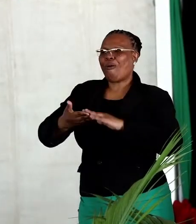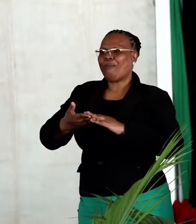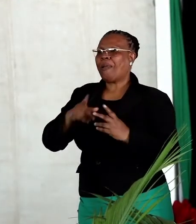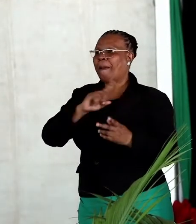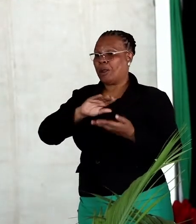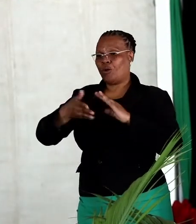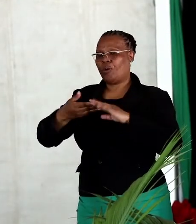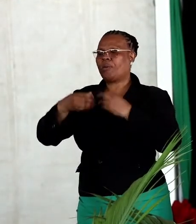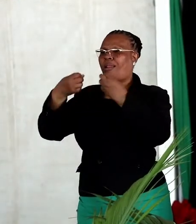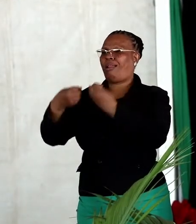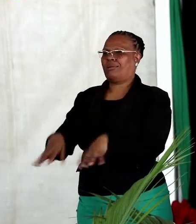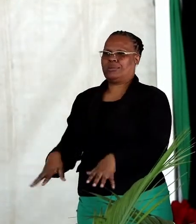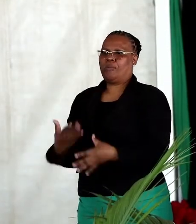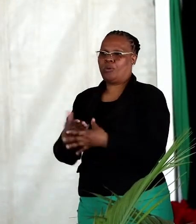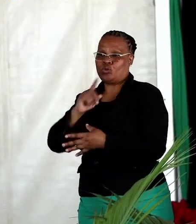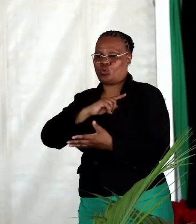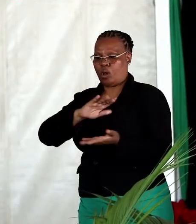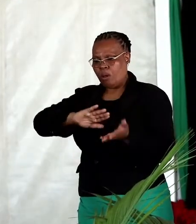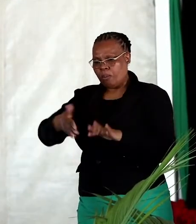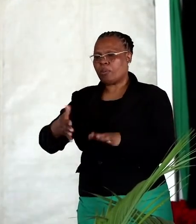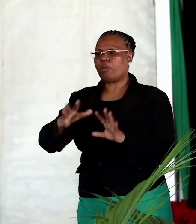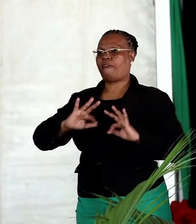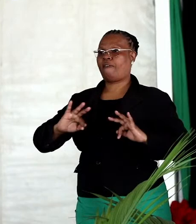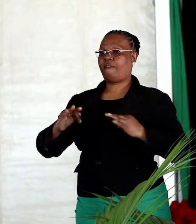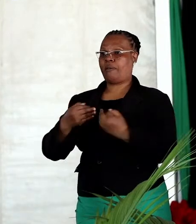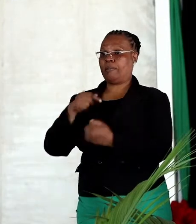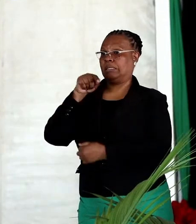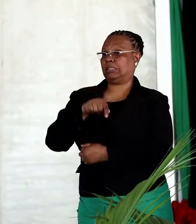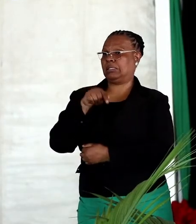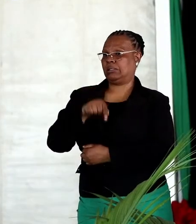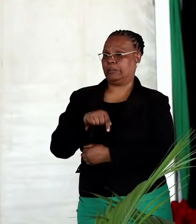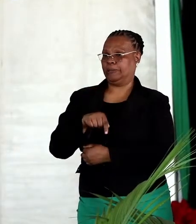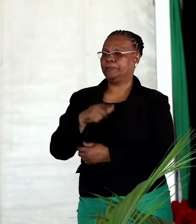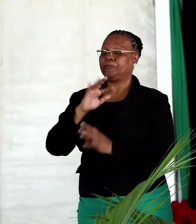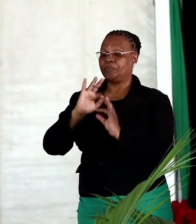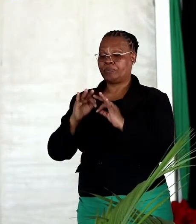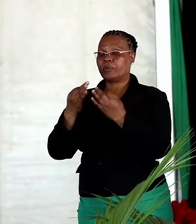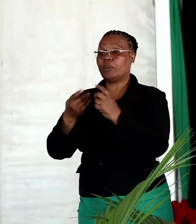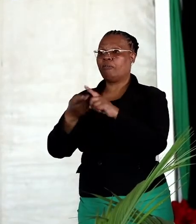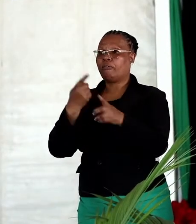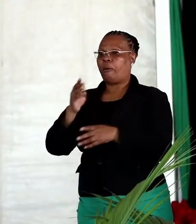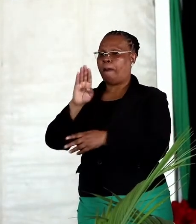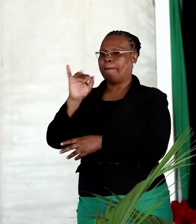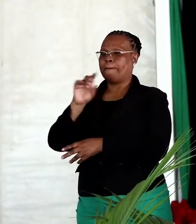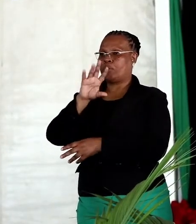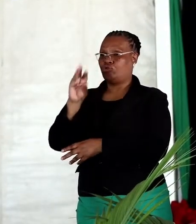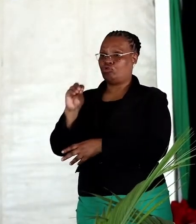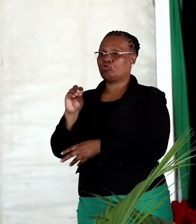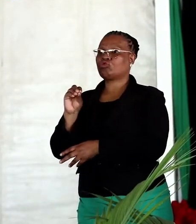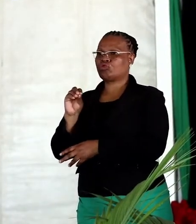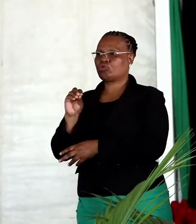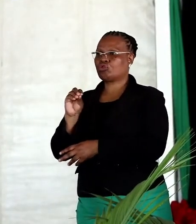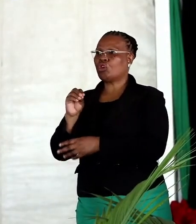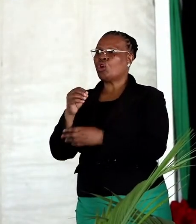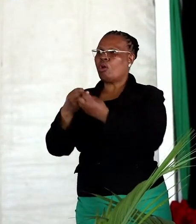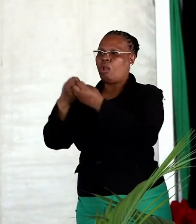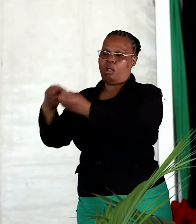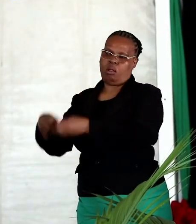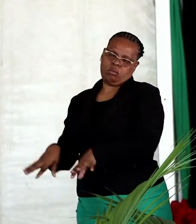Since if families is a Bhisho Massacre, they lost. Even today, they are still